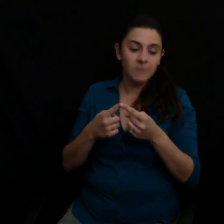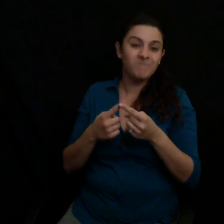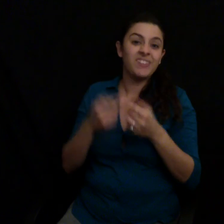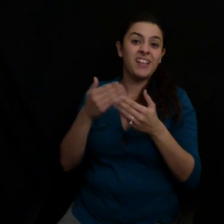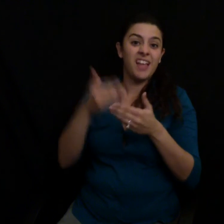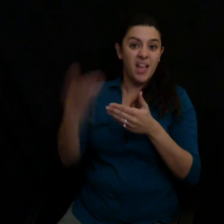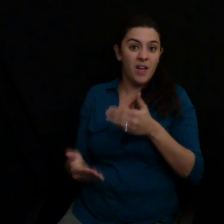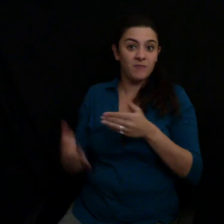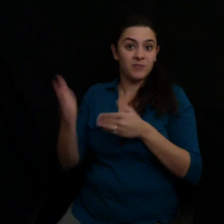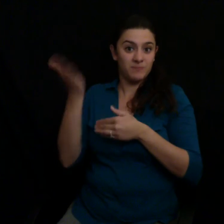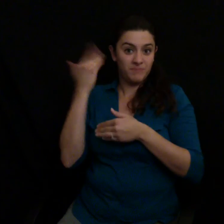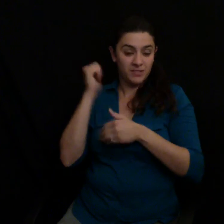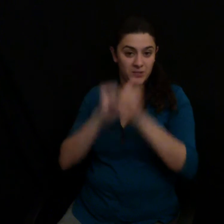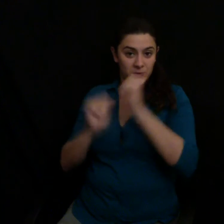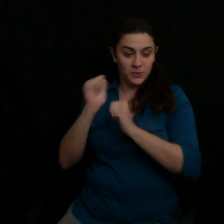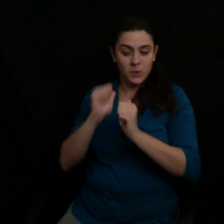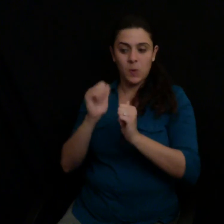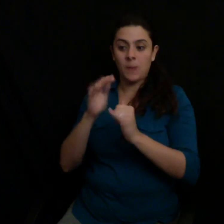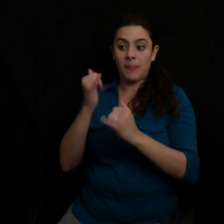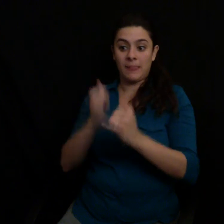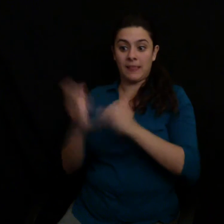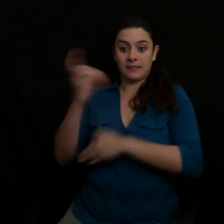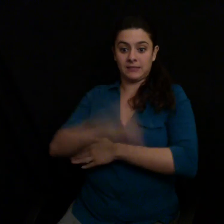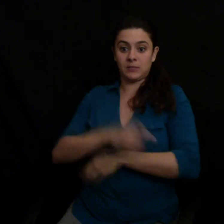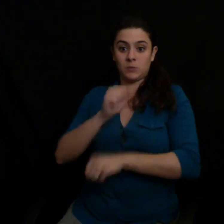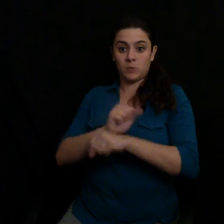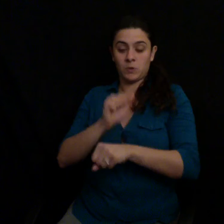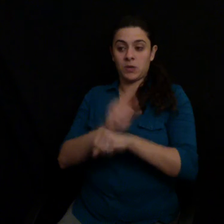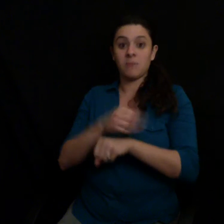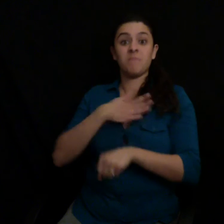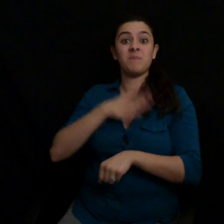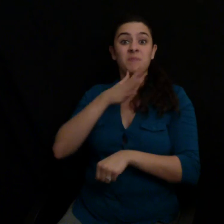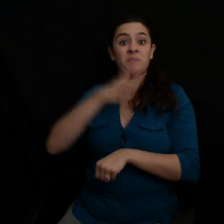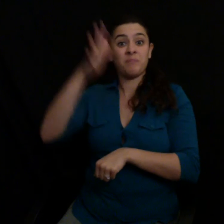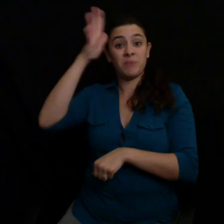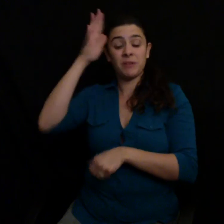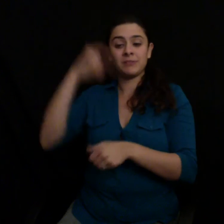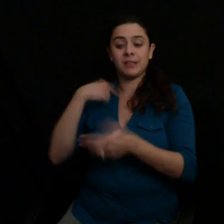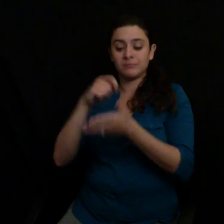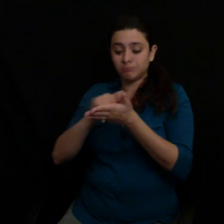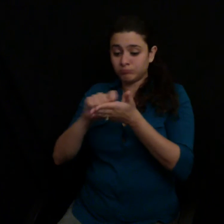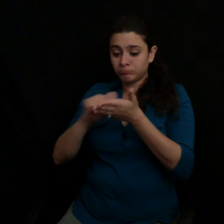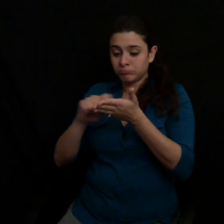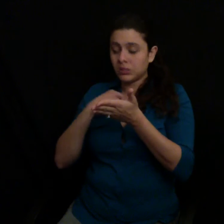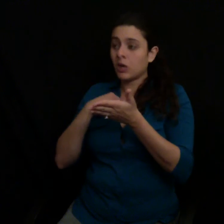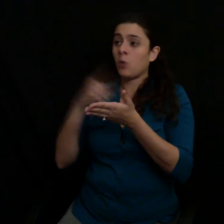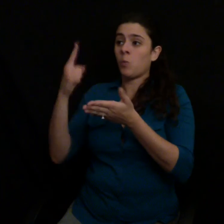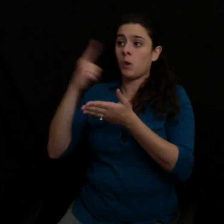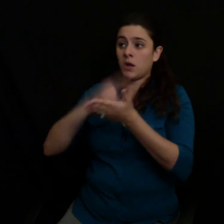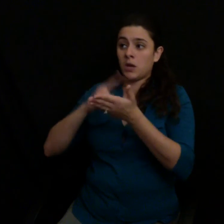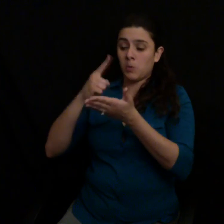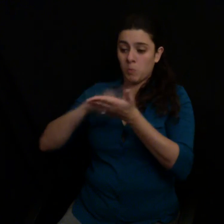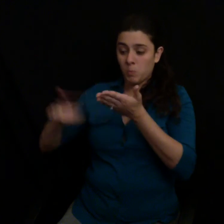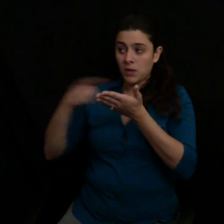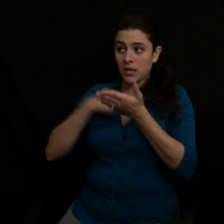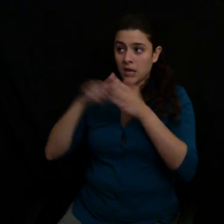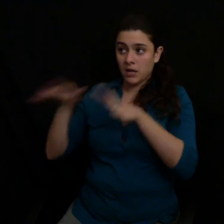day of work, and I had just left a note for my parents saying I was going to be gone for a week, and they